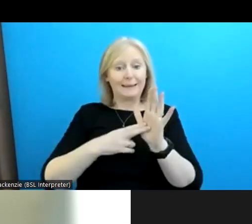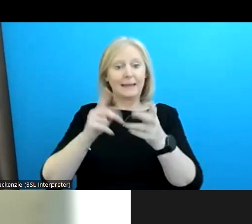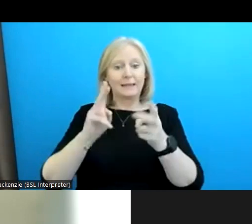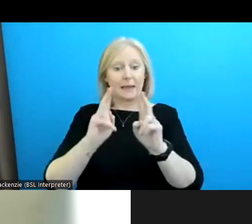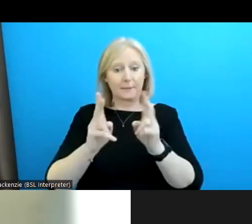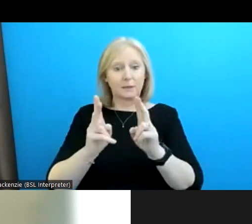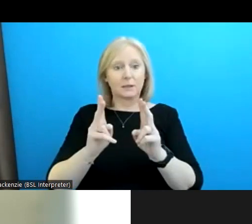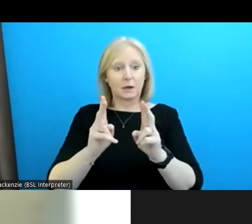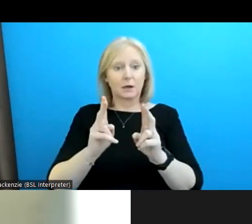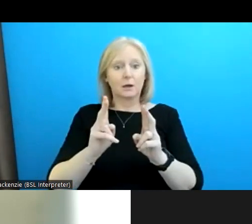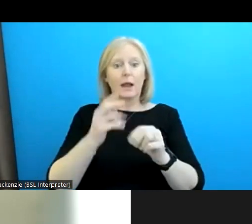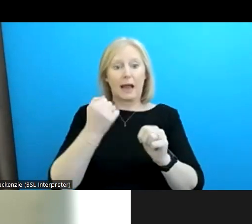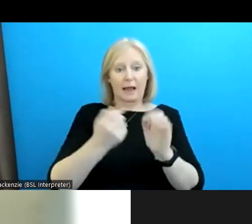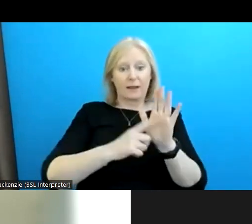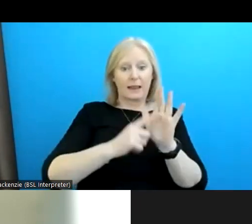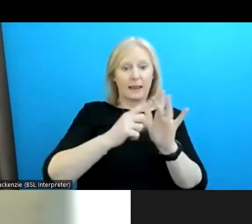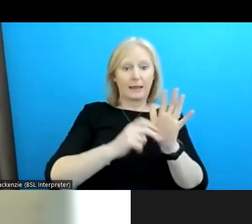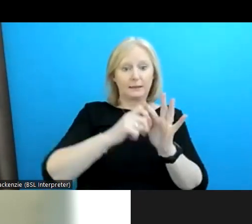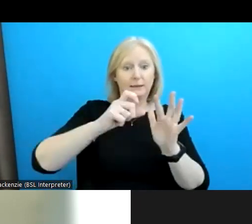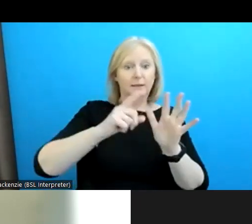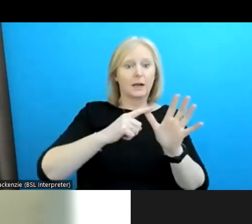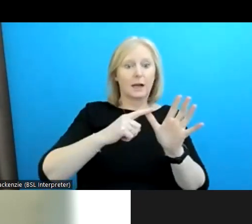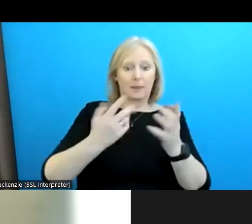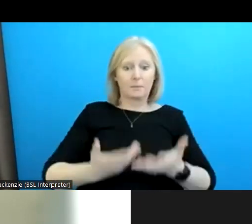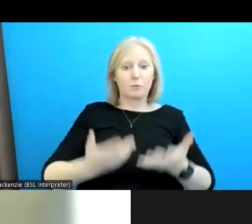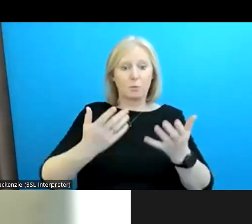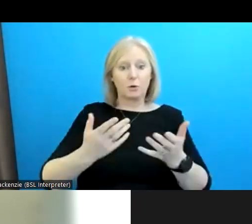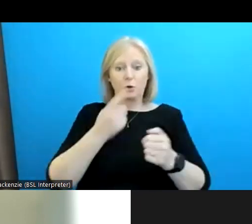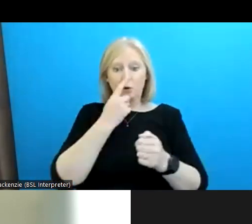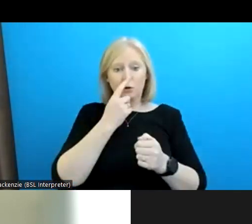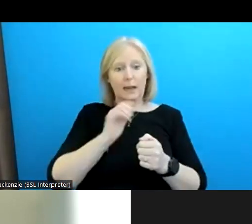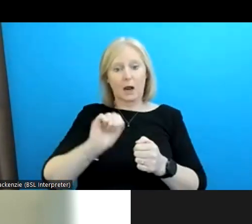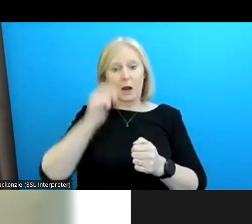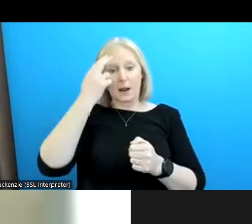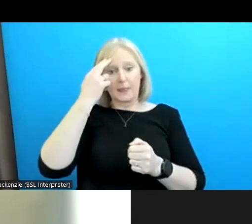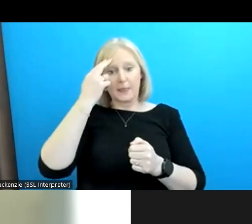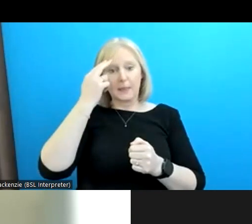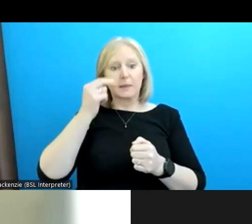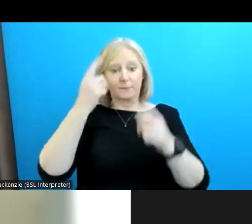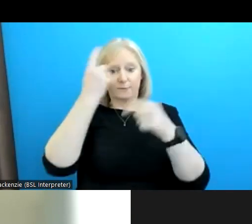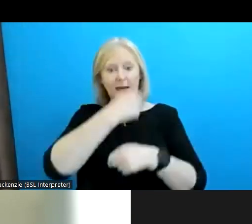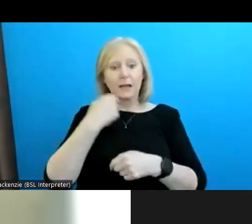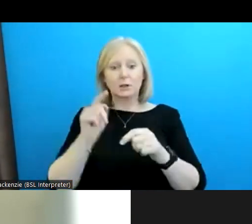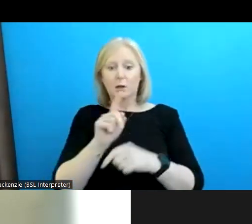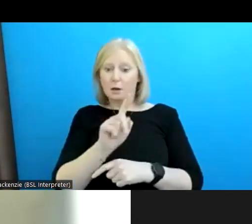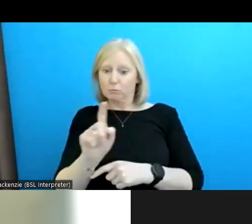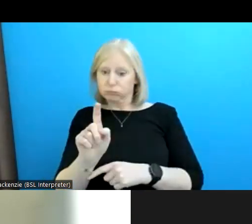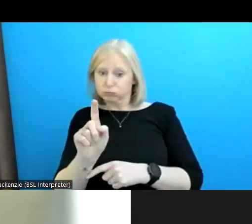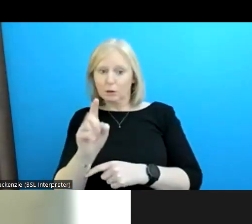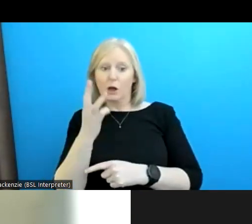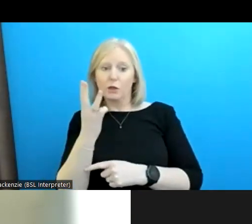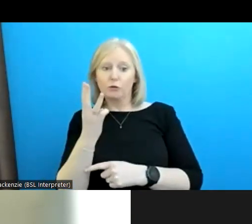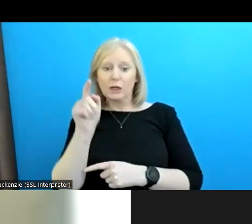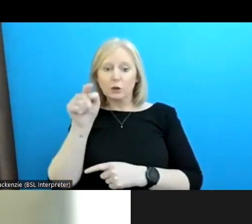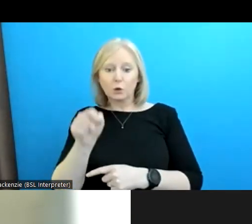we have Linda here on the screen, and just hover over her image and press the 3 dots and click